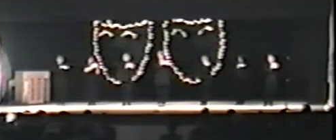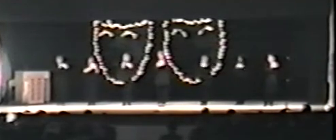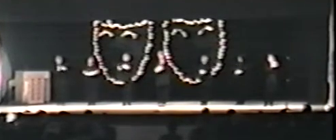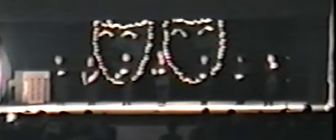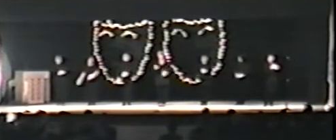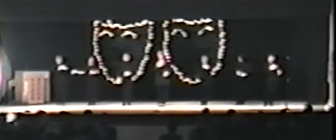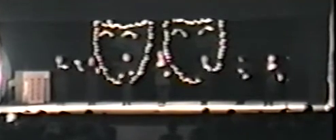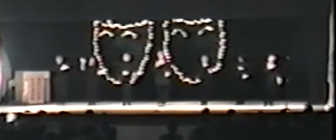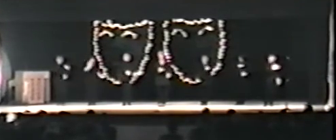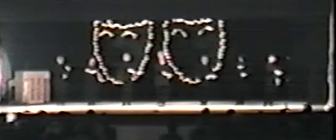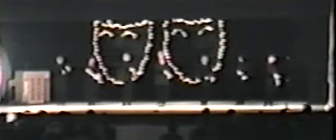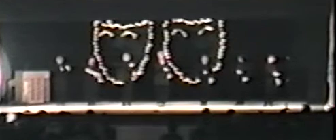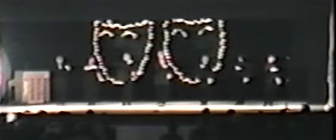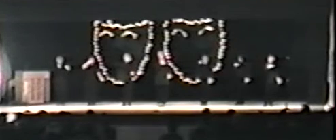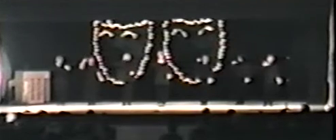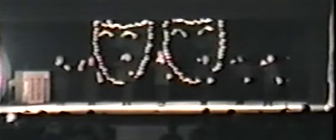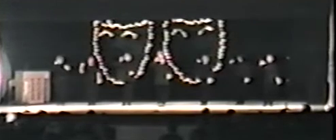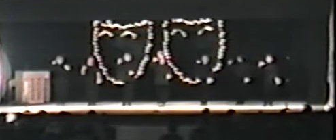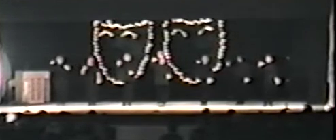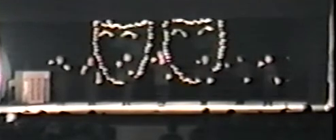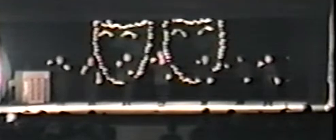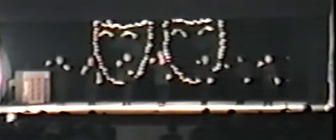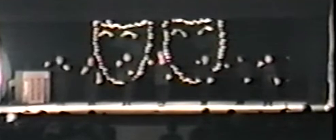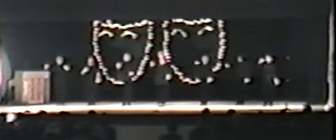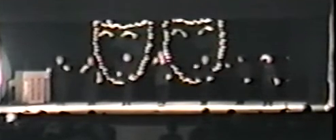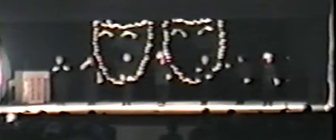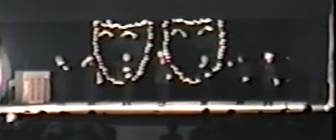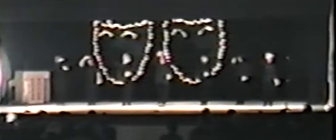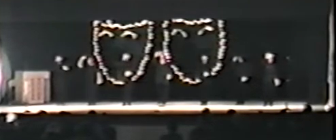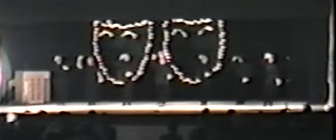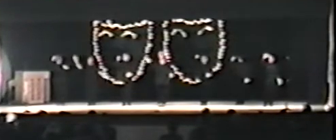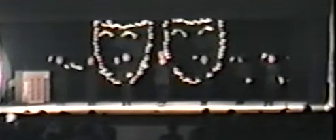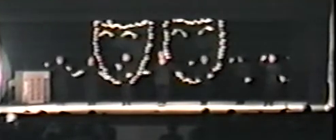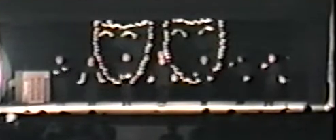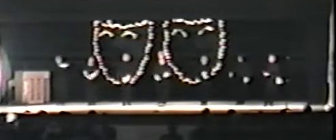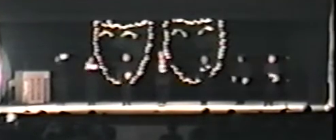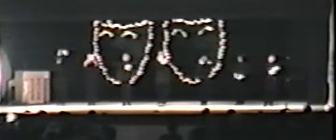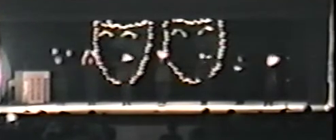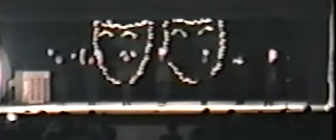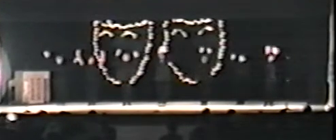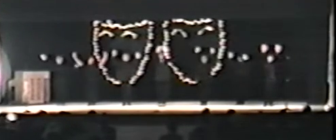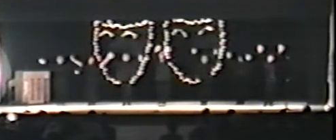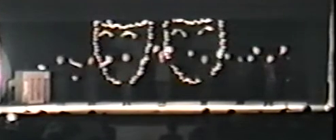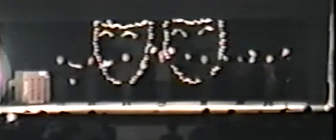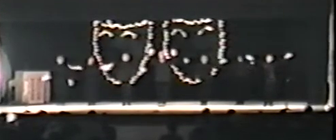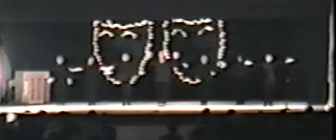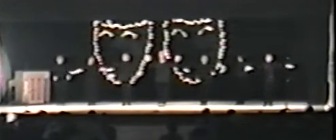away my dignity. Because the greatest